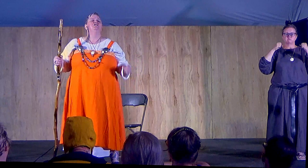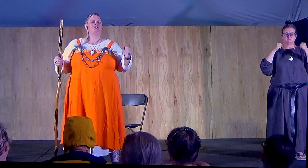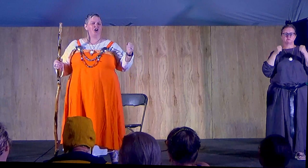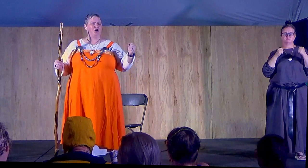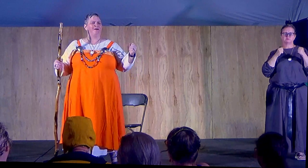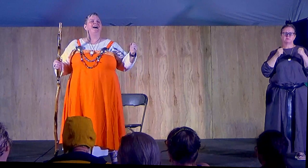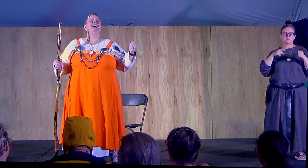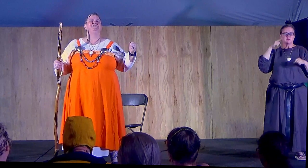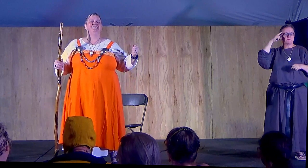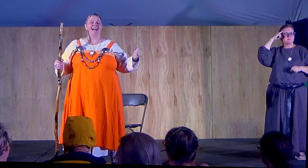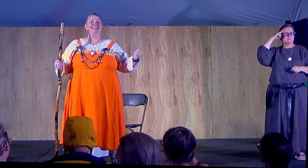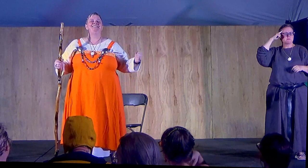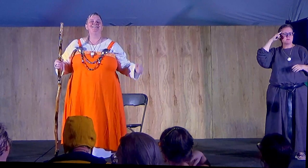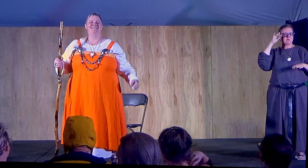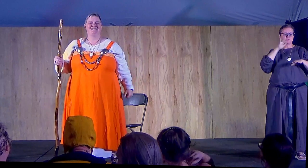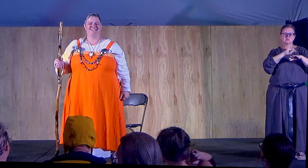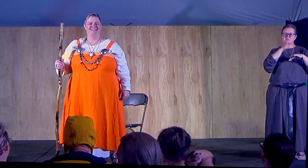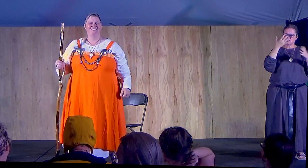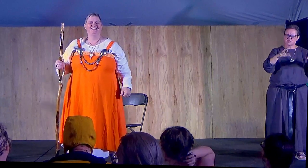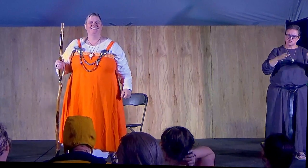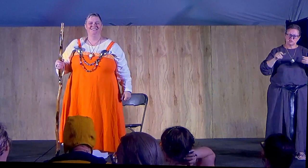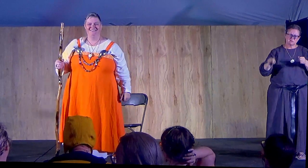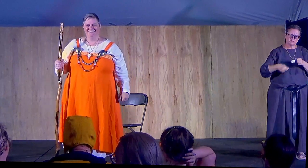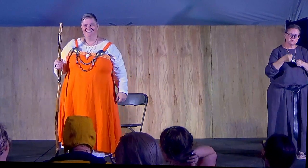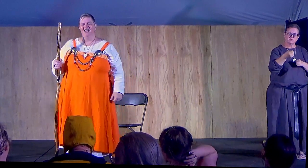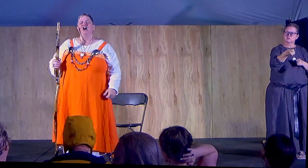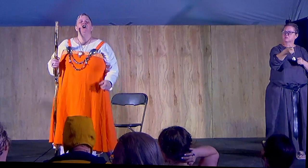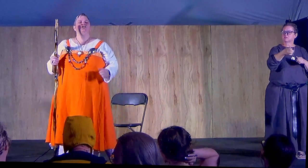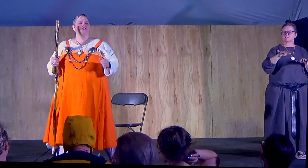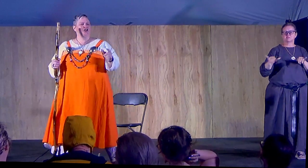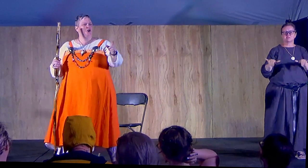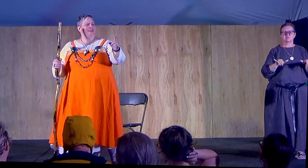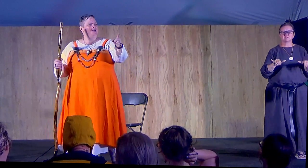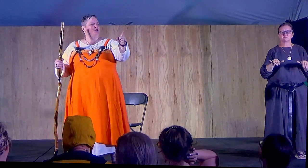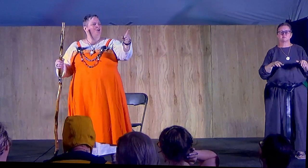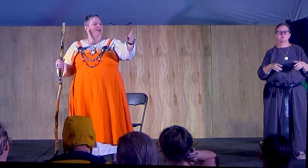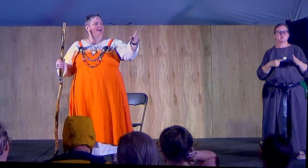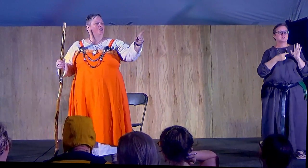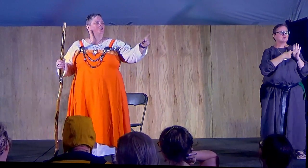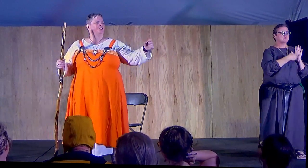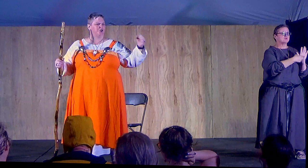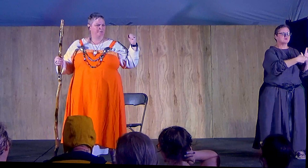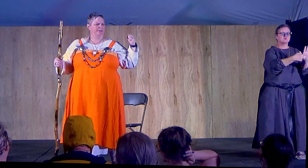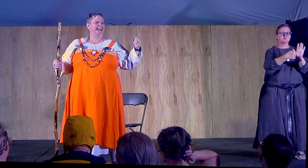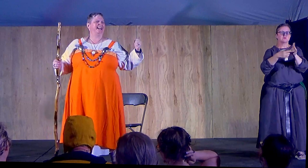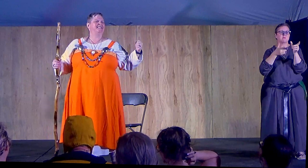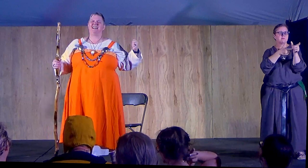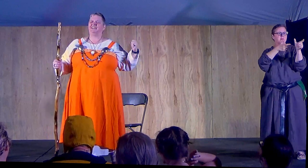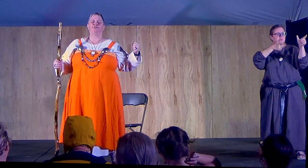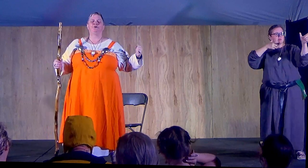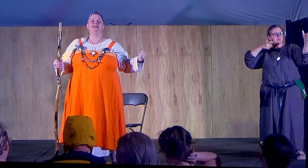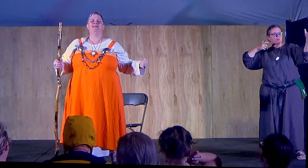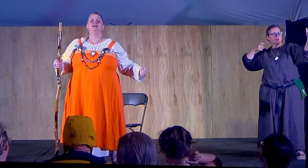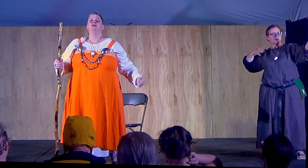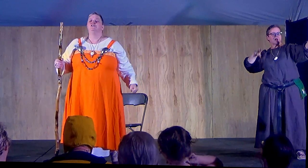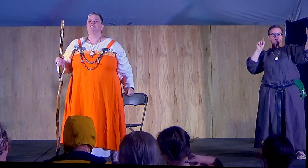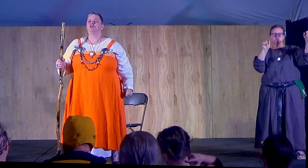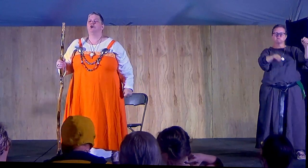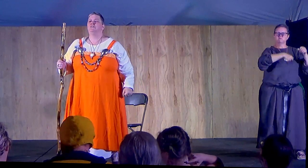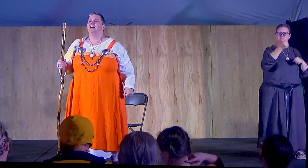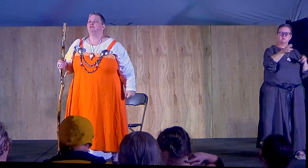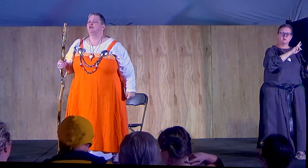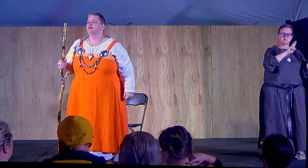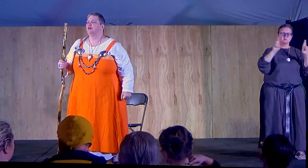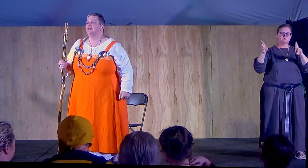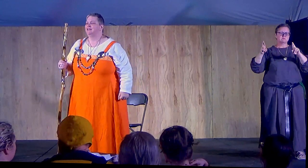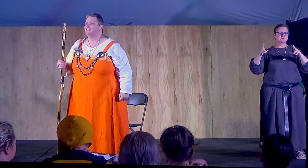steady, sharp as Atlantean steel. Show them your arrows, your blades at the ready.